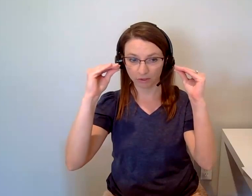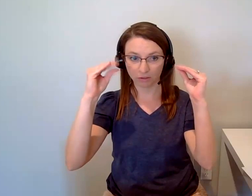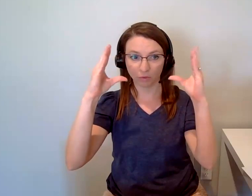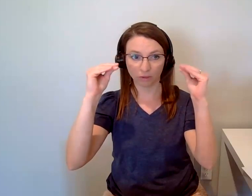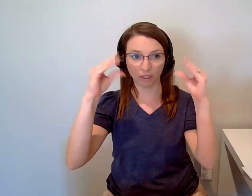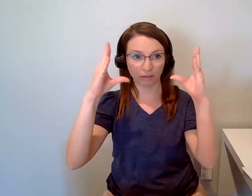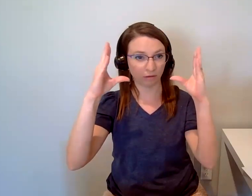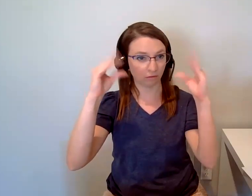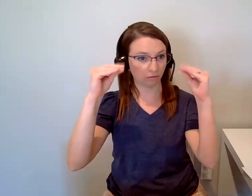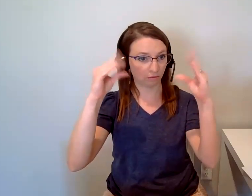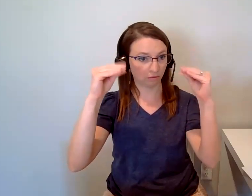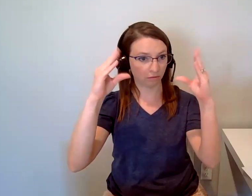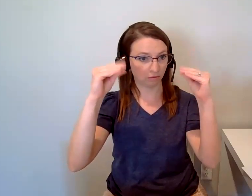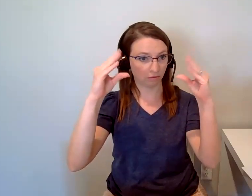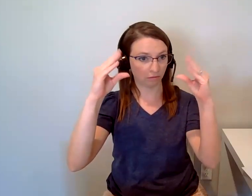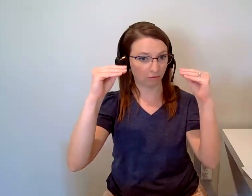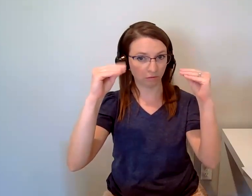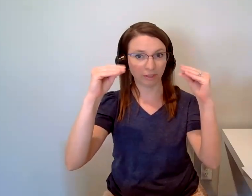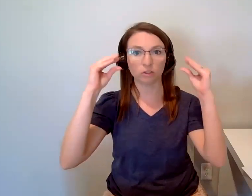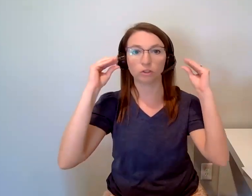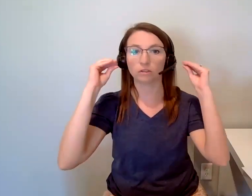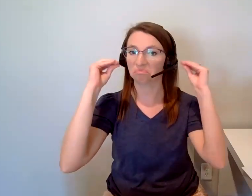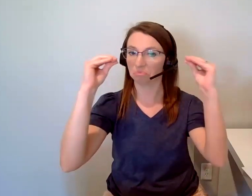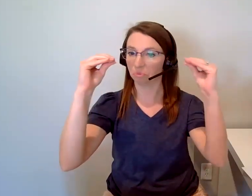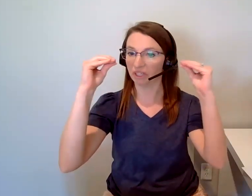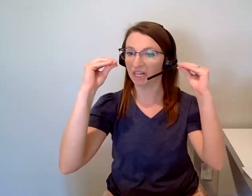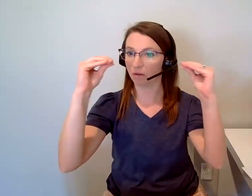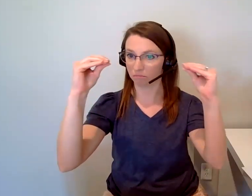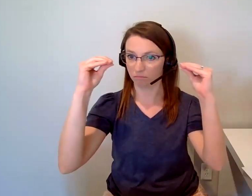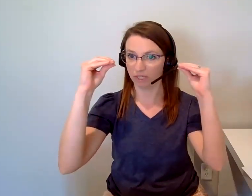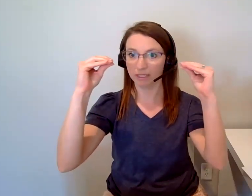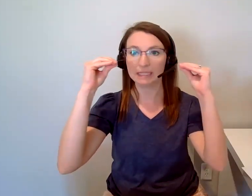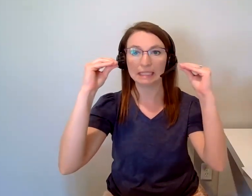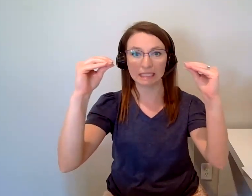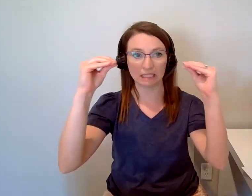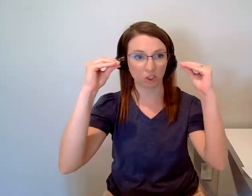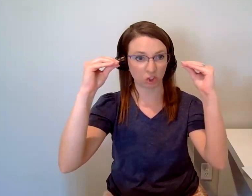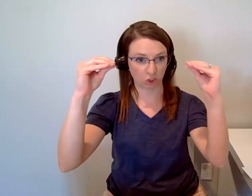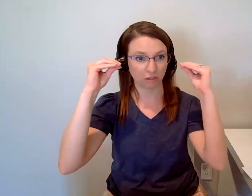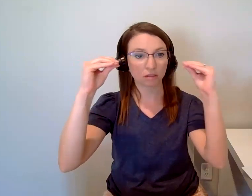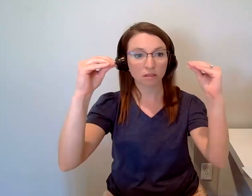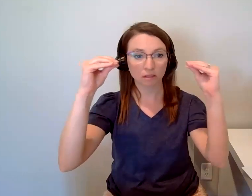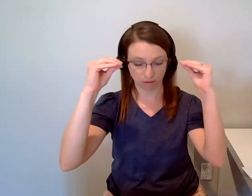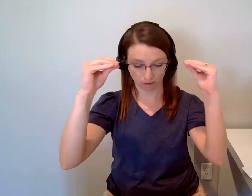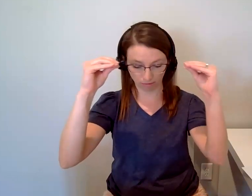So don't do this, just bring it out. Okay, teach. All right.